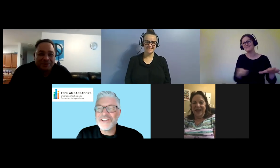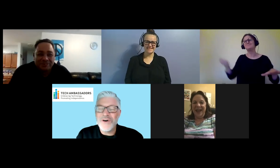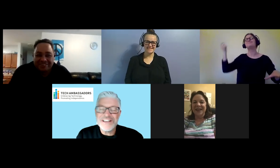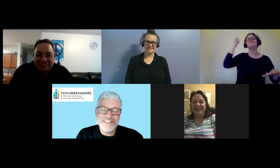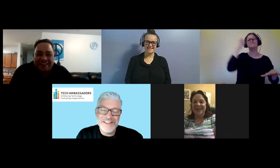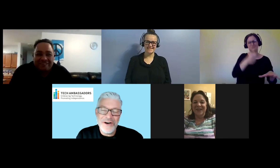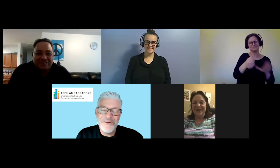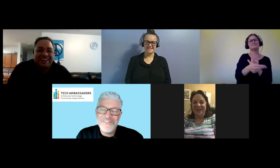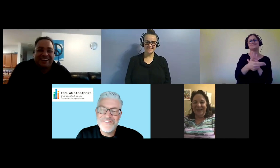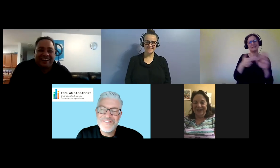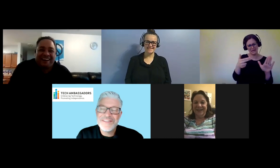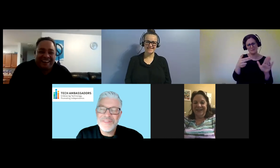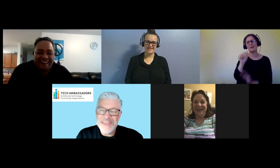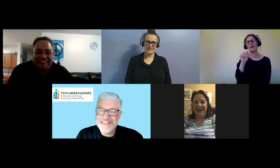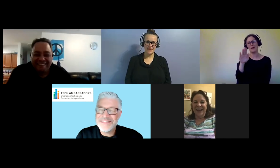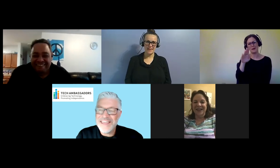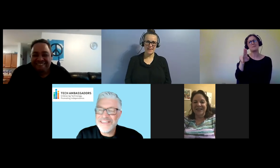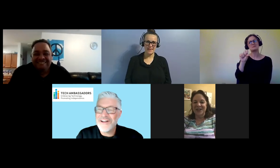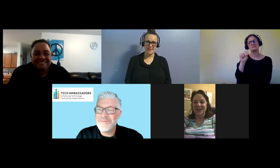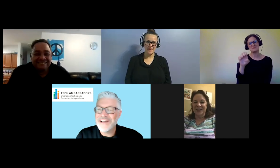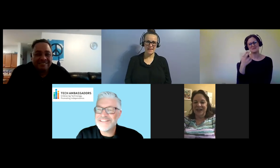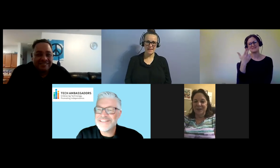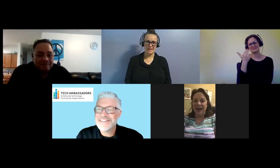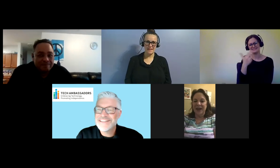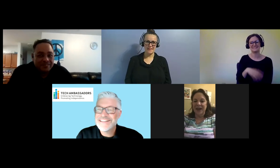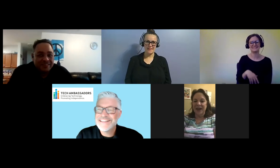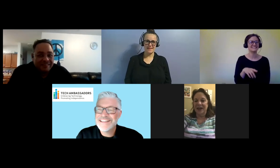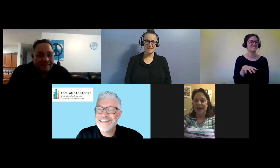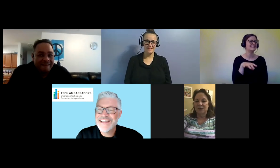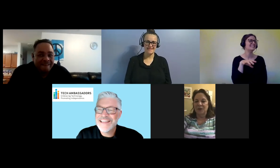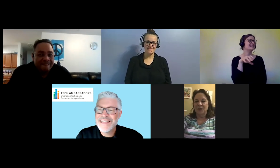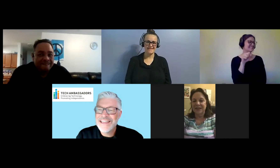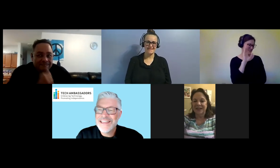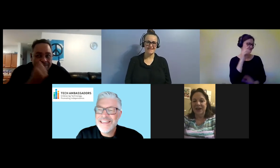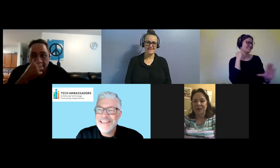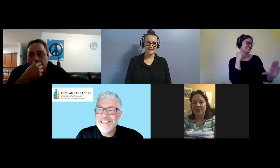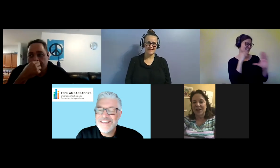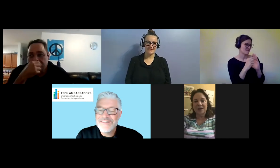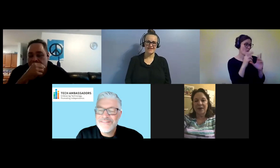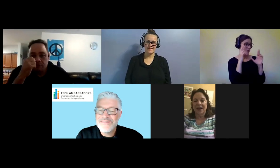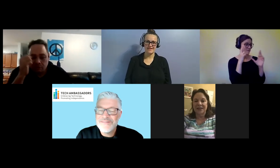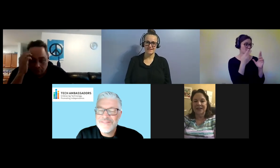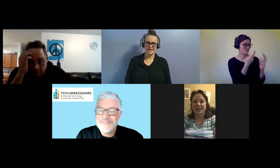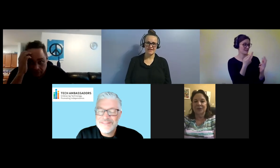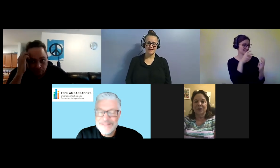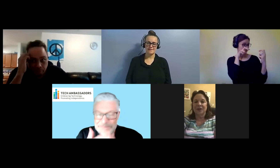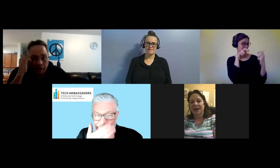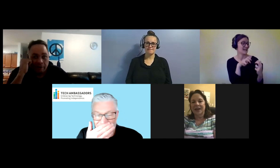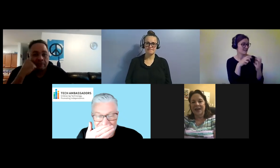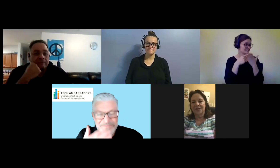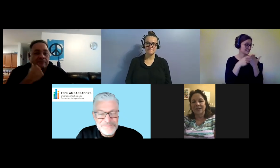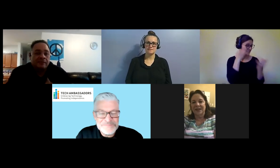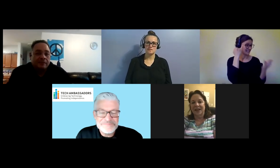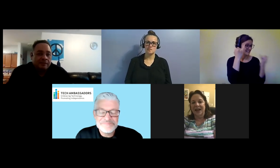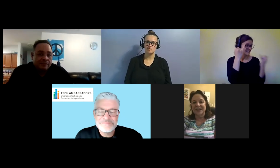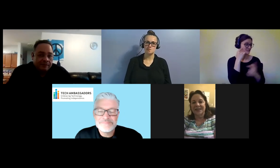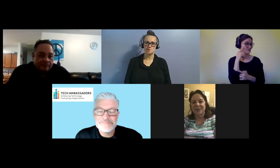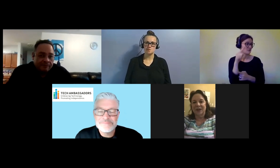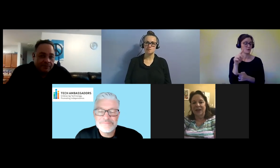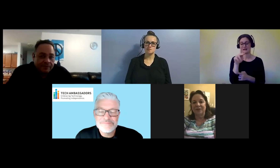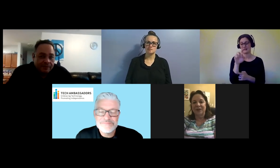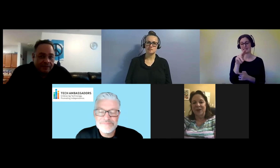right. Good question, though. Yeah, Thank you very much. Email and we can get together and talk about ideas for no the problem. Ken Anderson